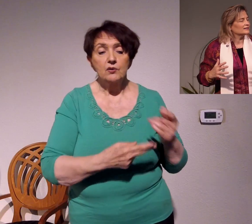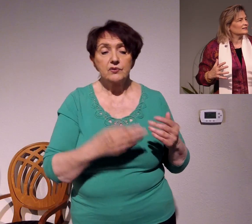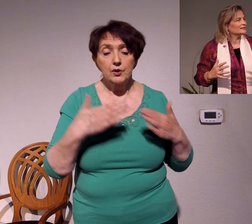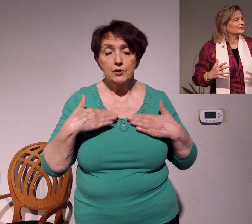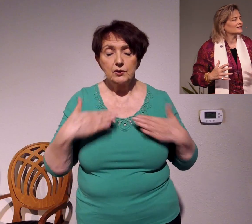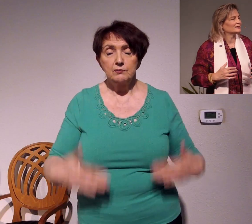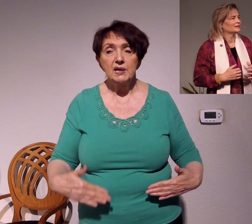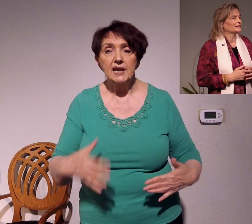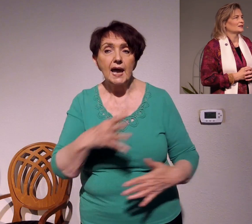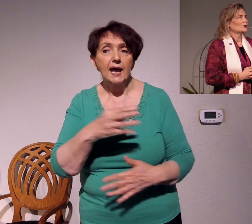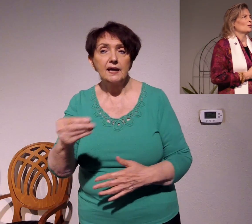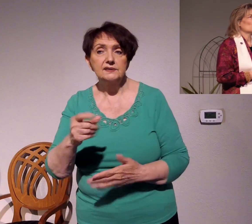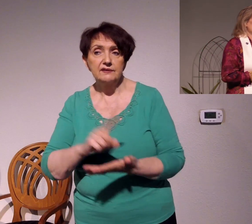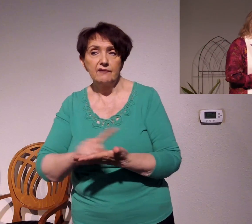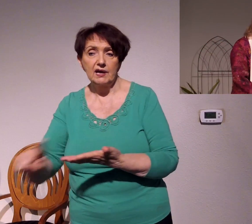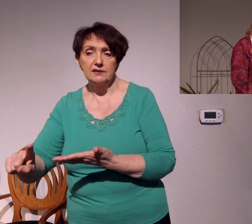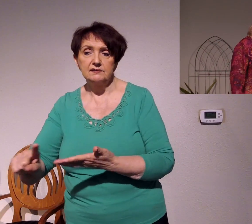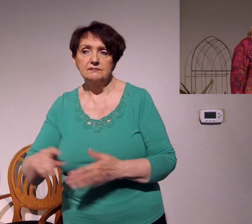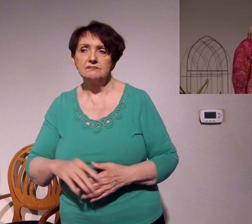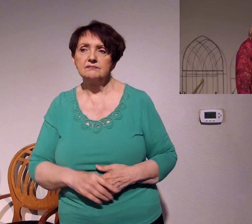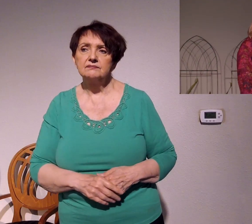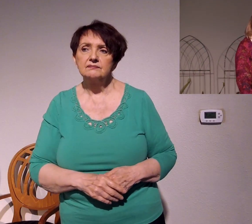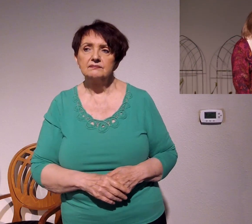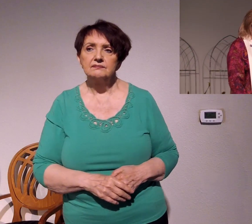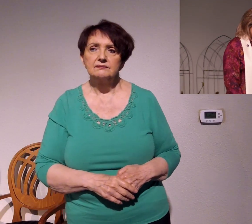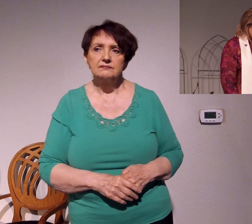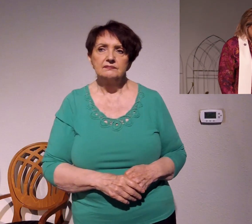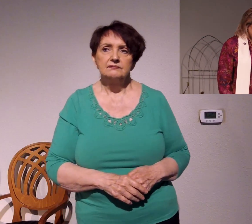divine. Wow.